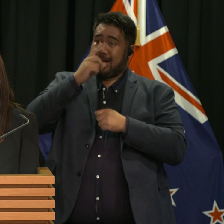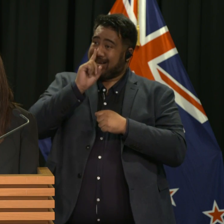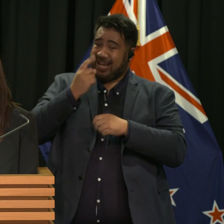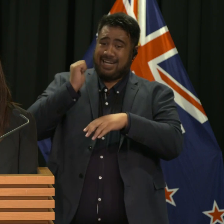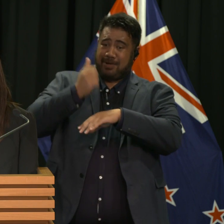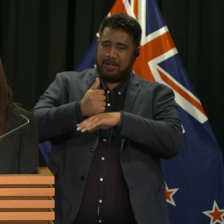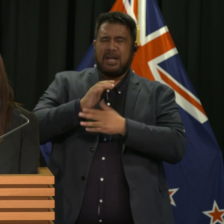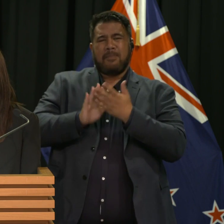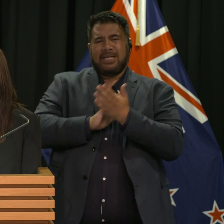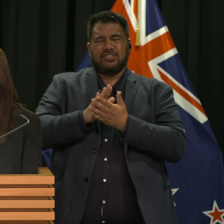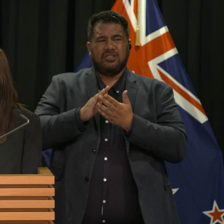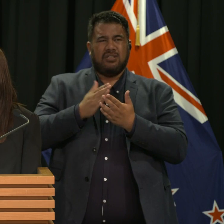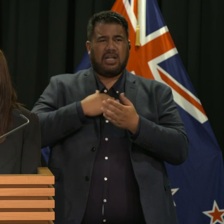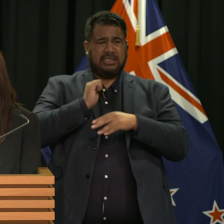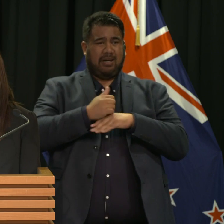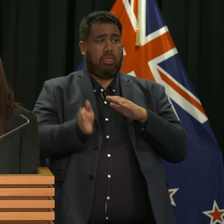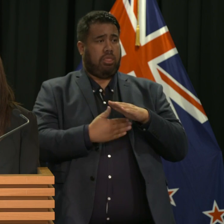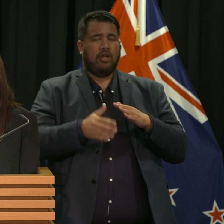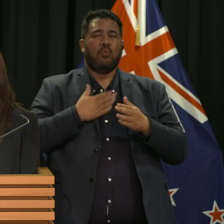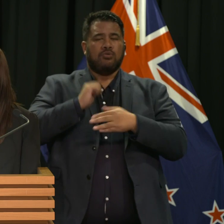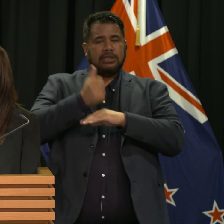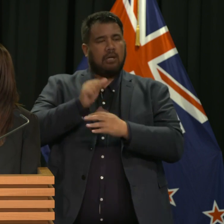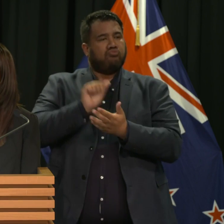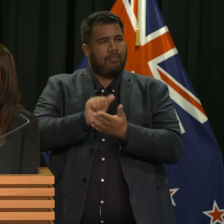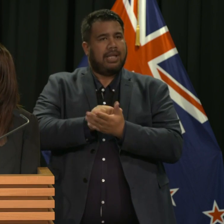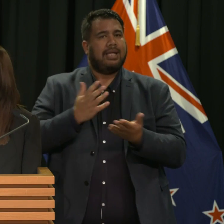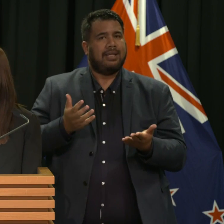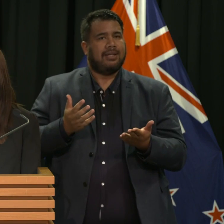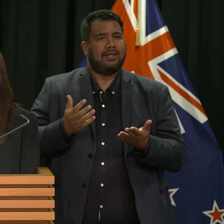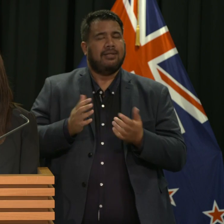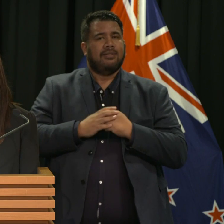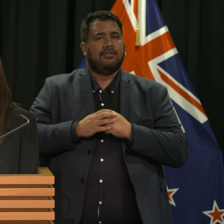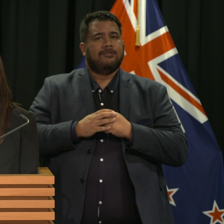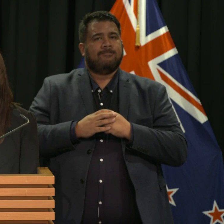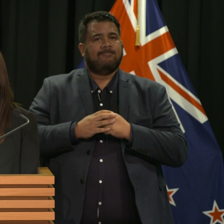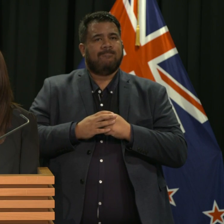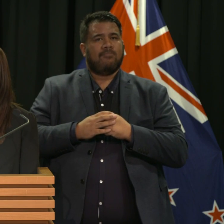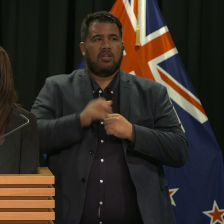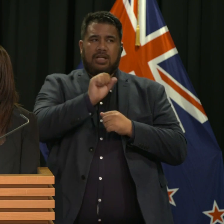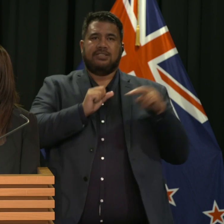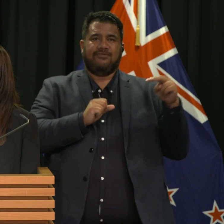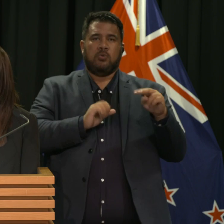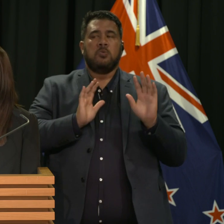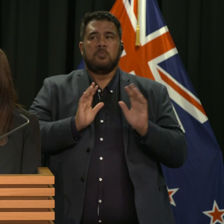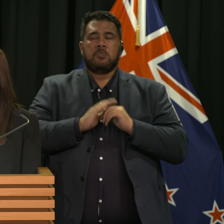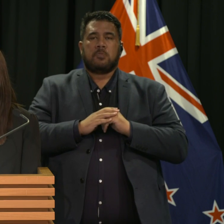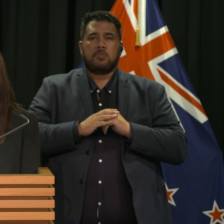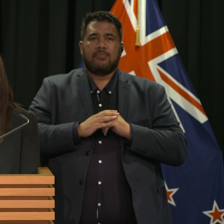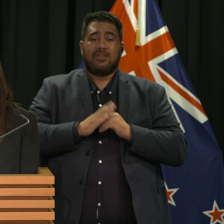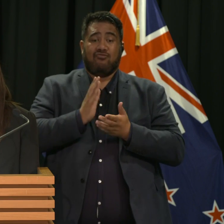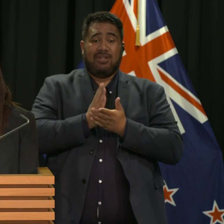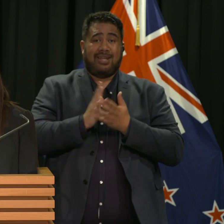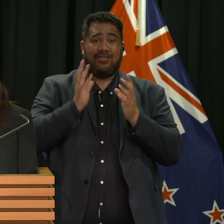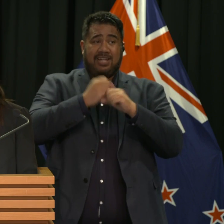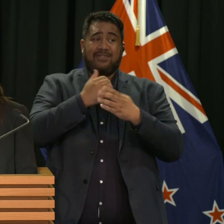create distortions in our tax system by diluting it too far. So that's his perspective. Ultimately, though,